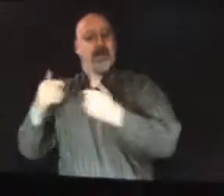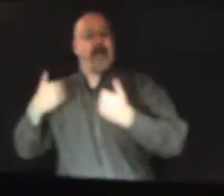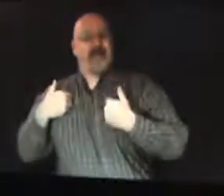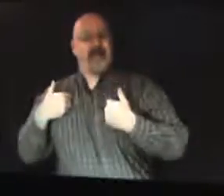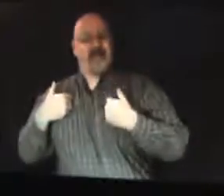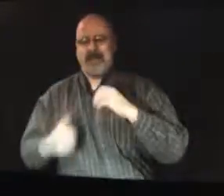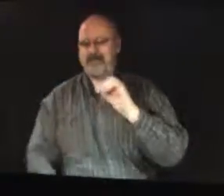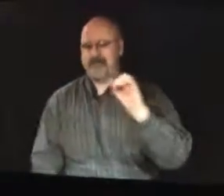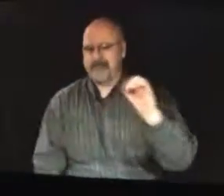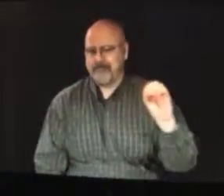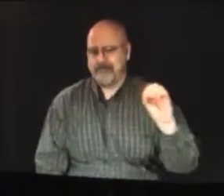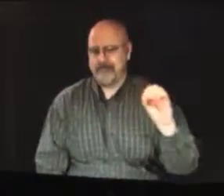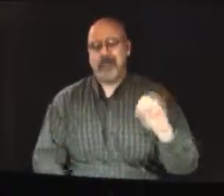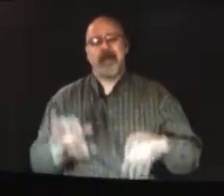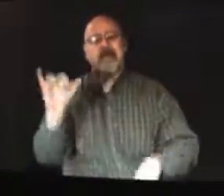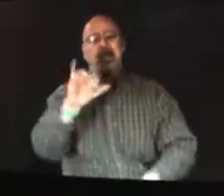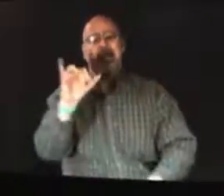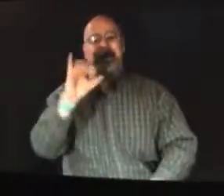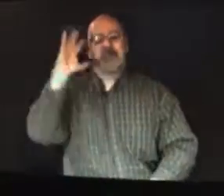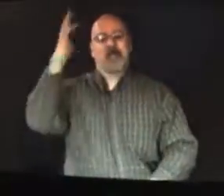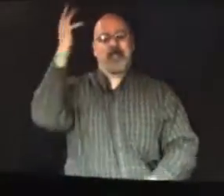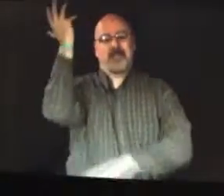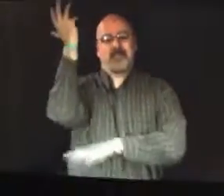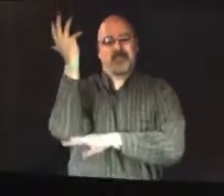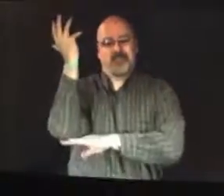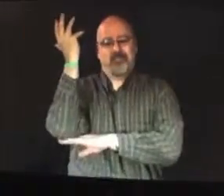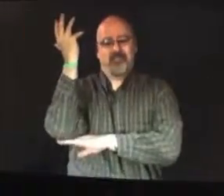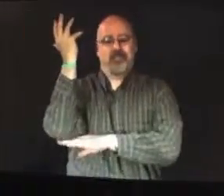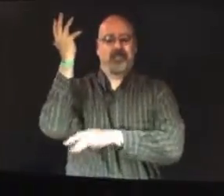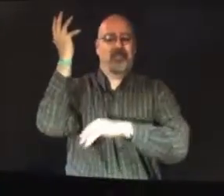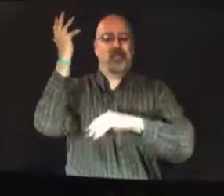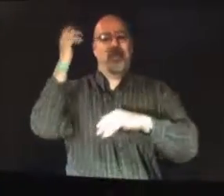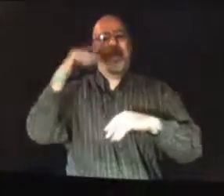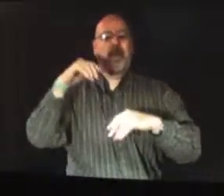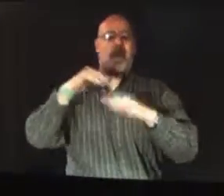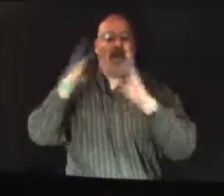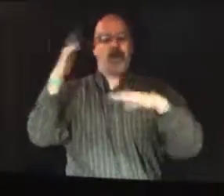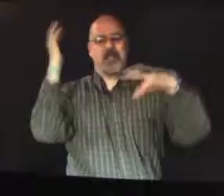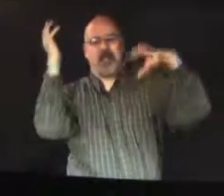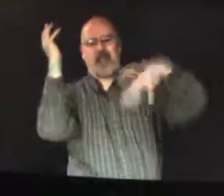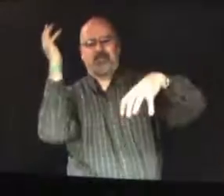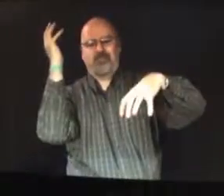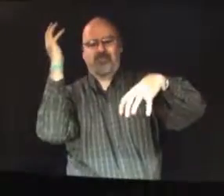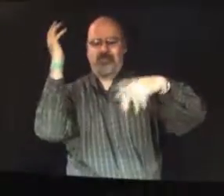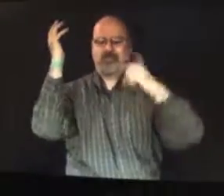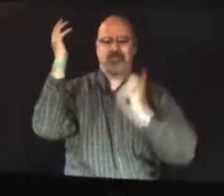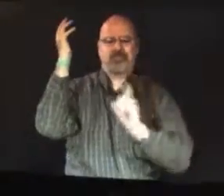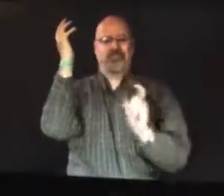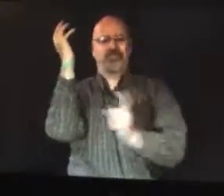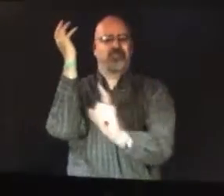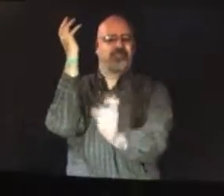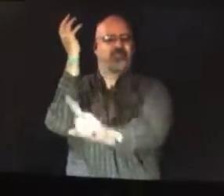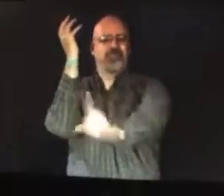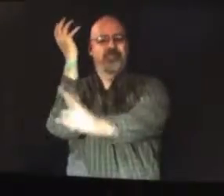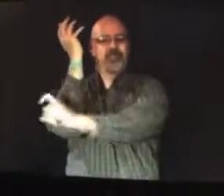Now, ASL has something that the English language doesn't have, such as visual pictures